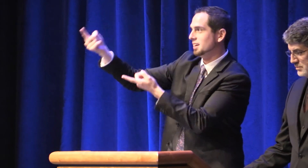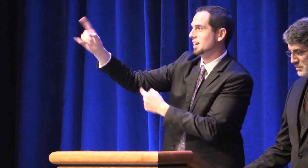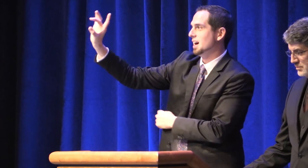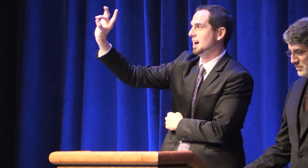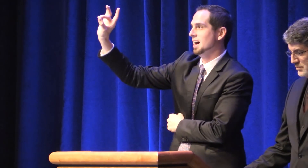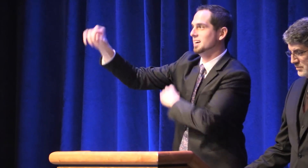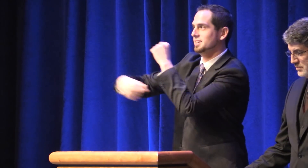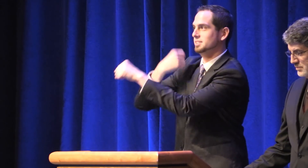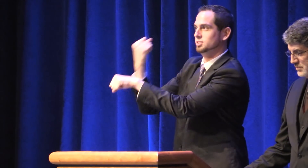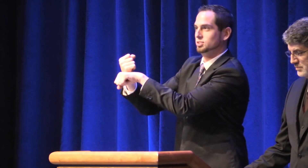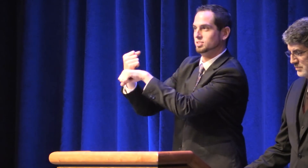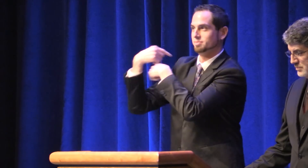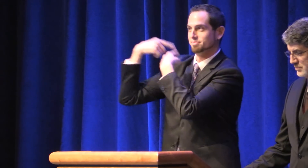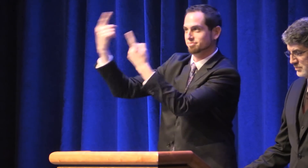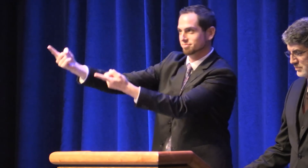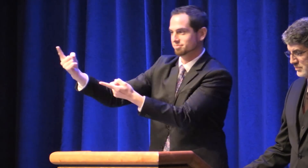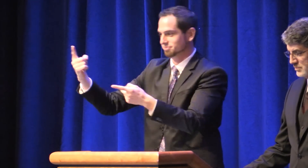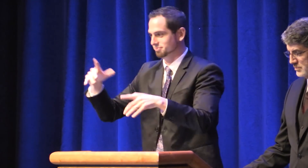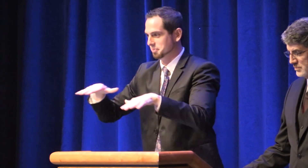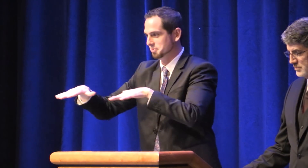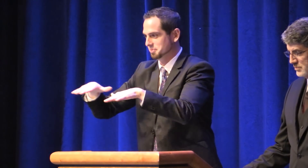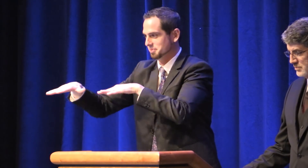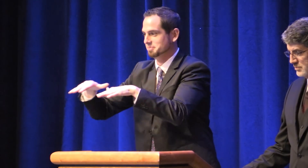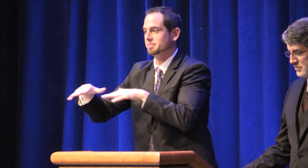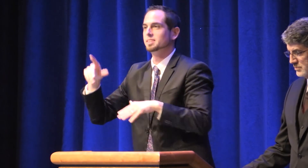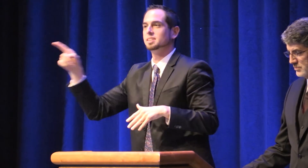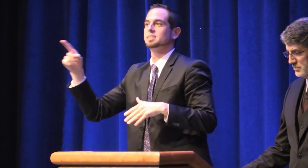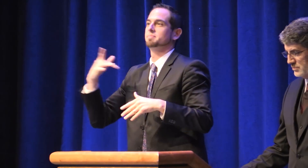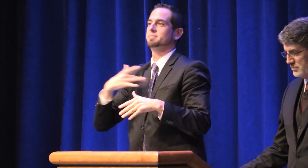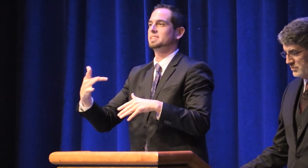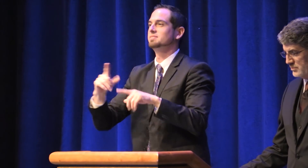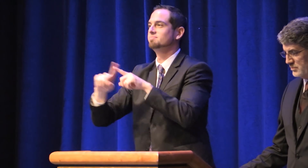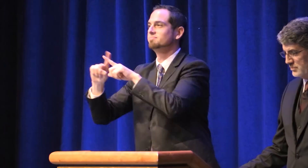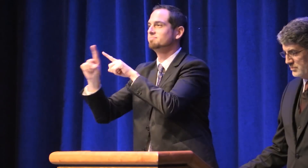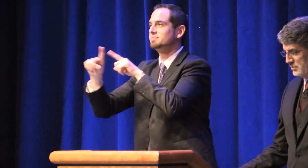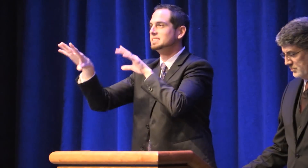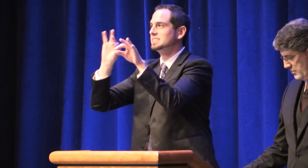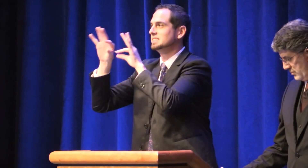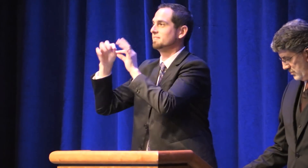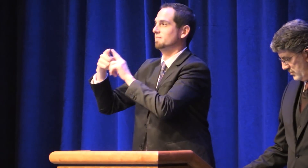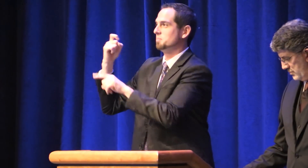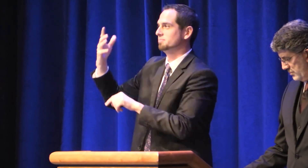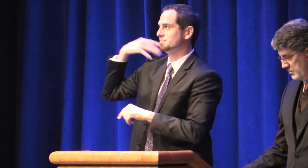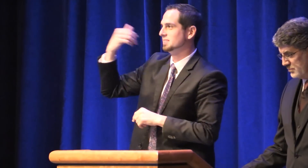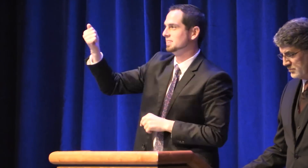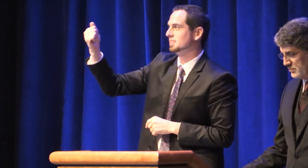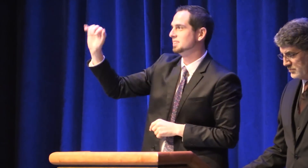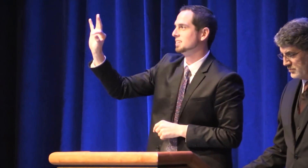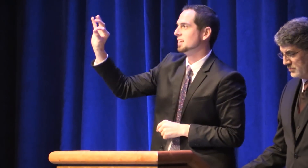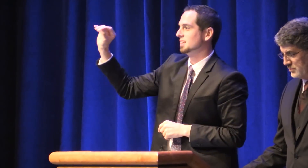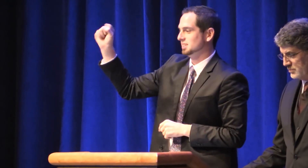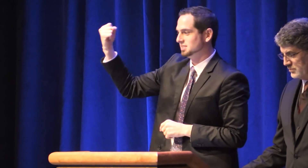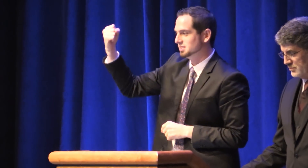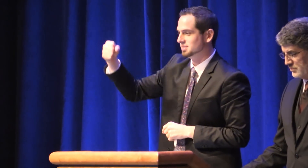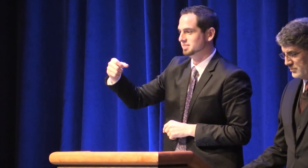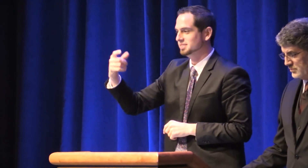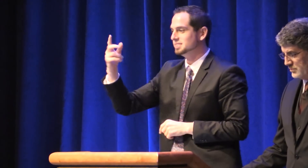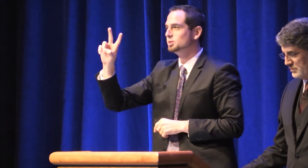a professional DJ and has been doing so for the past 8 years, spinning on the ones and twos.